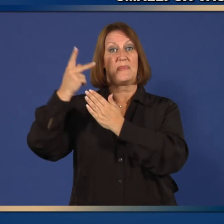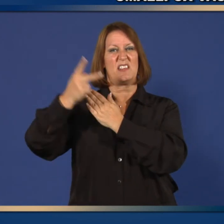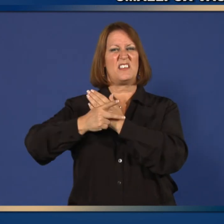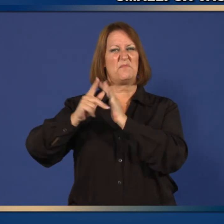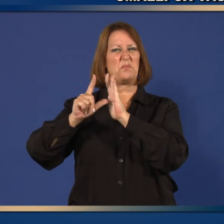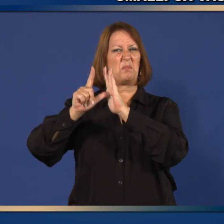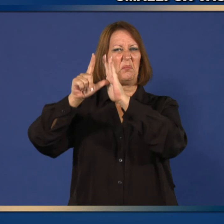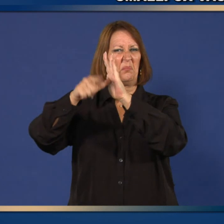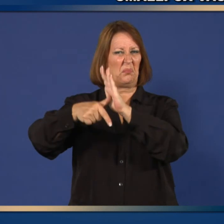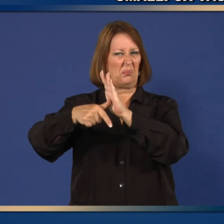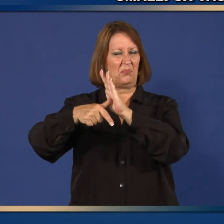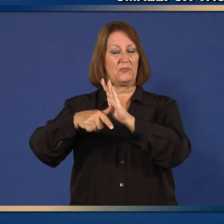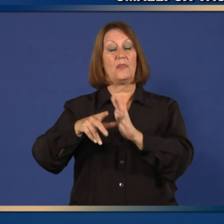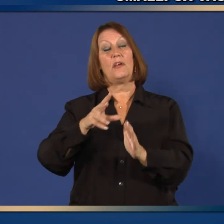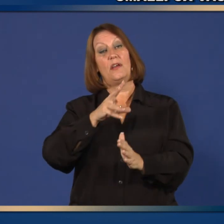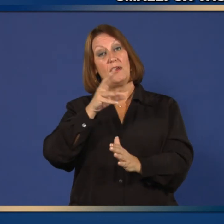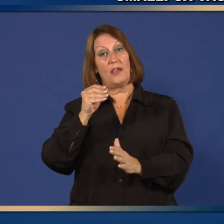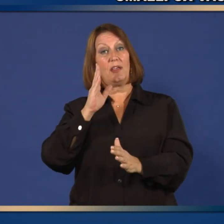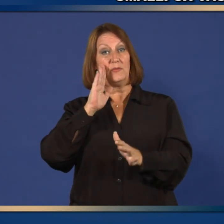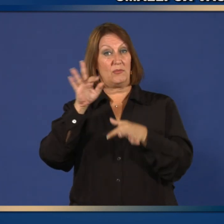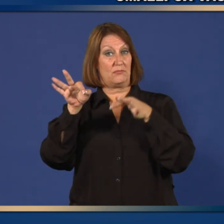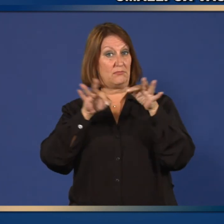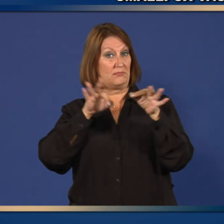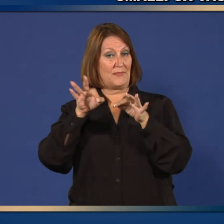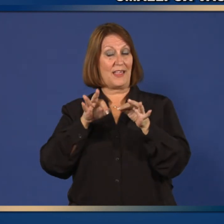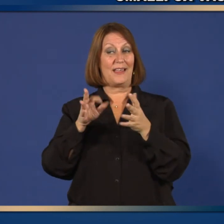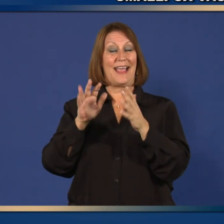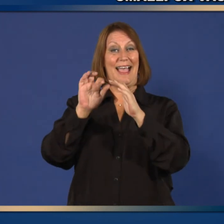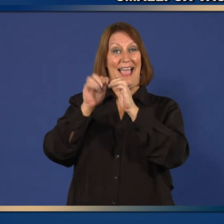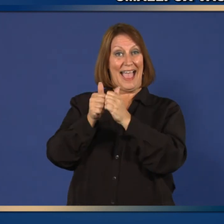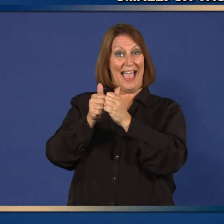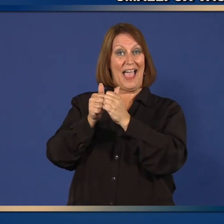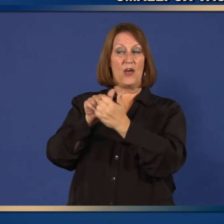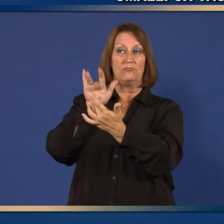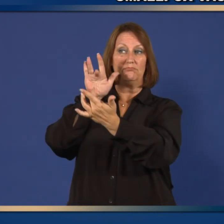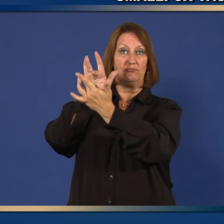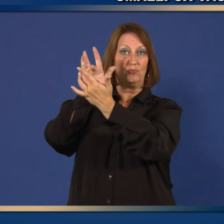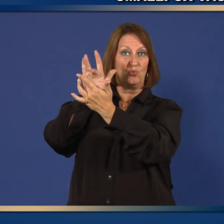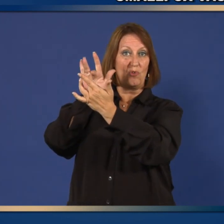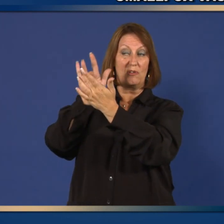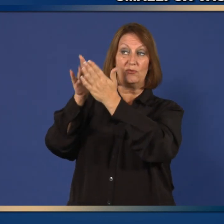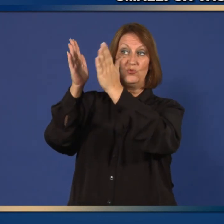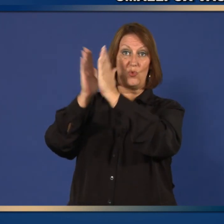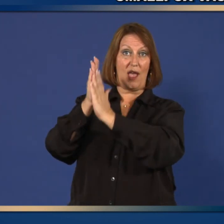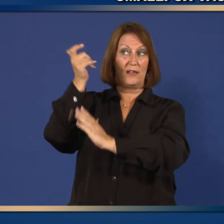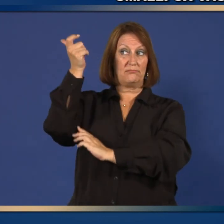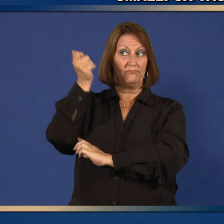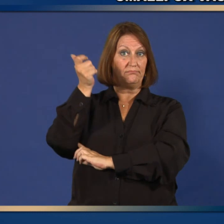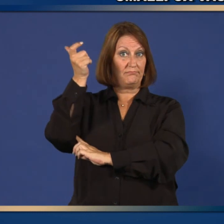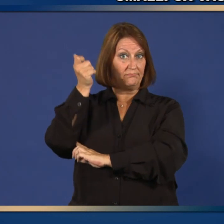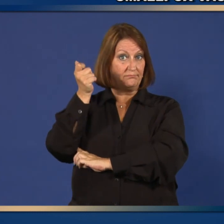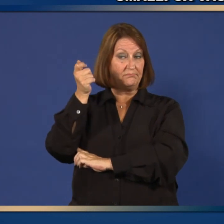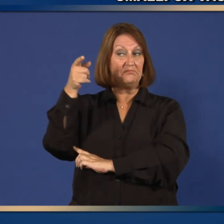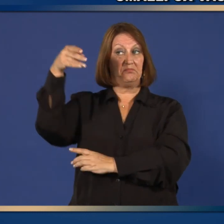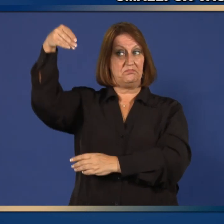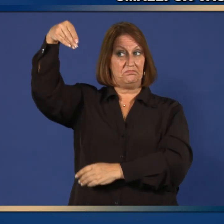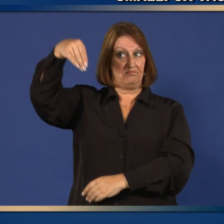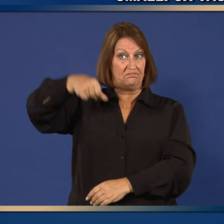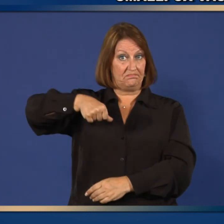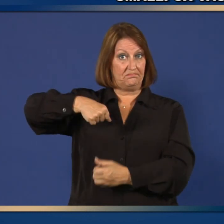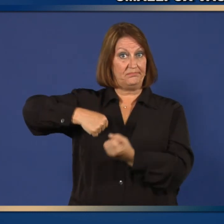soon, including how to request benefits and/or compensation.